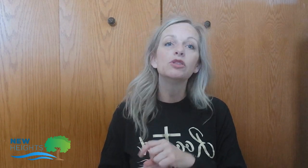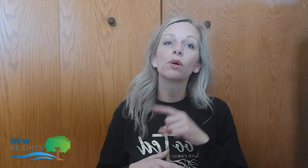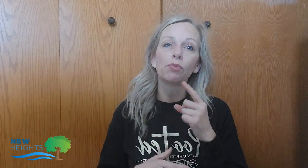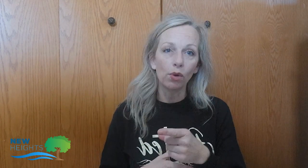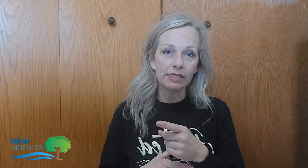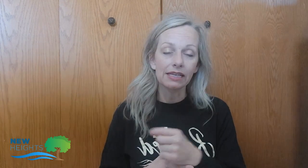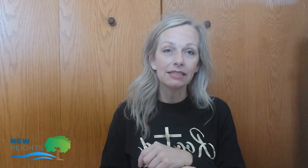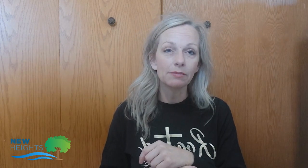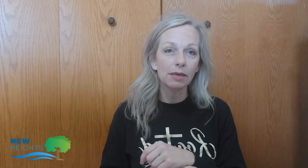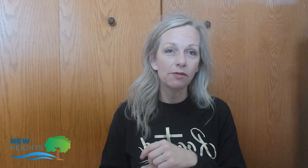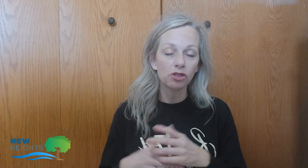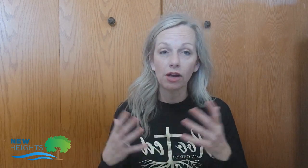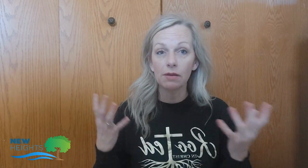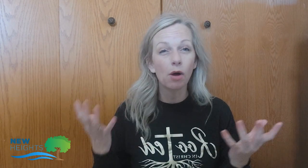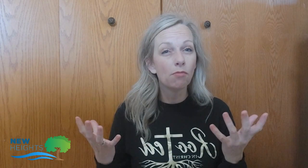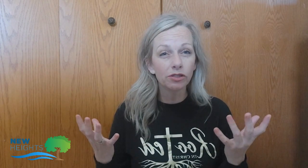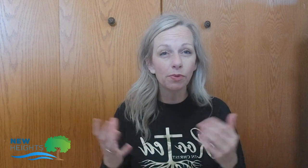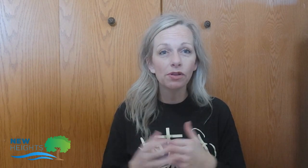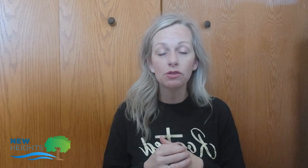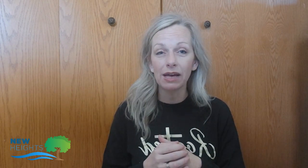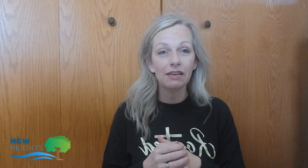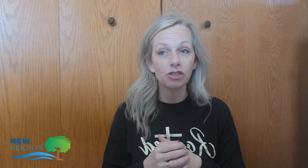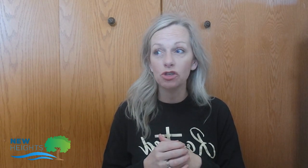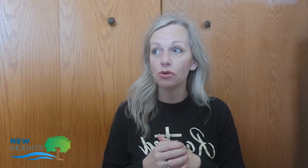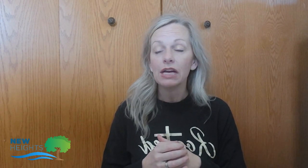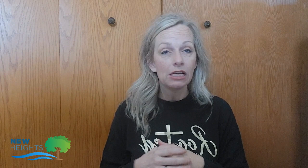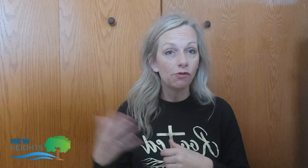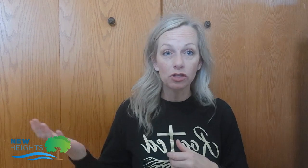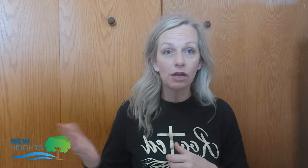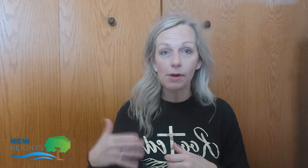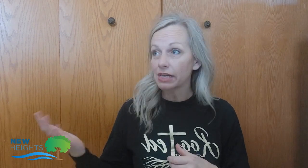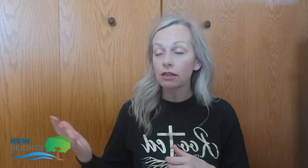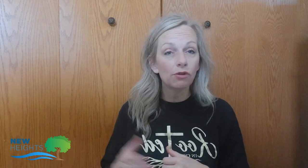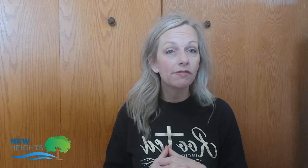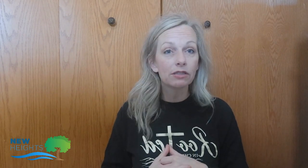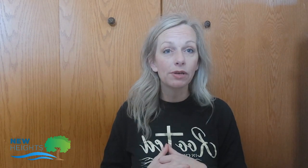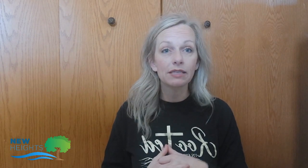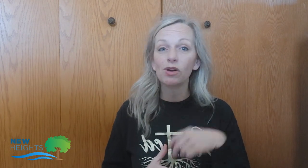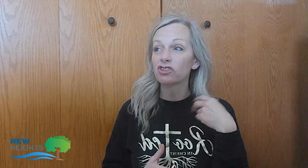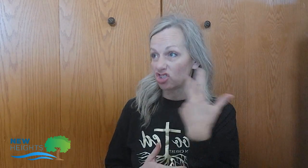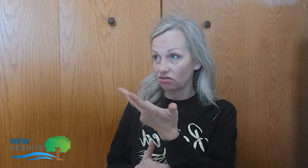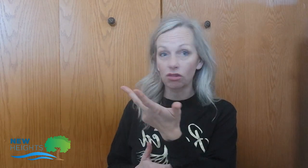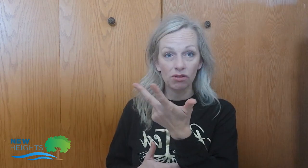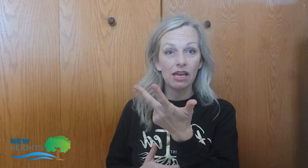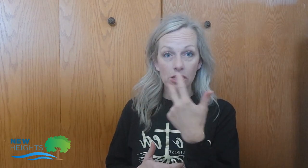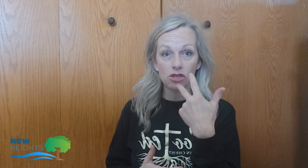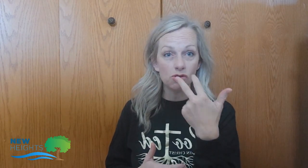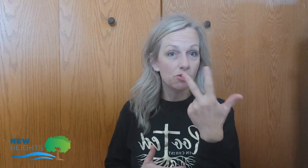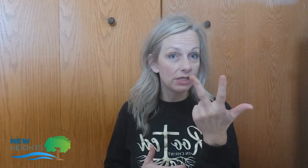you were pointing. And sometimes if you're talking about multiples, you might even do, if you're talking about like the three of us going somewhere, it's just the three, you use the